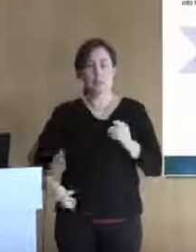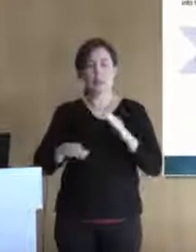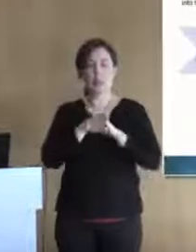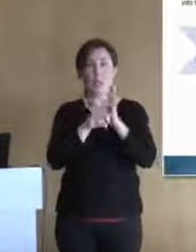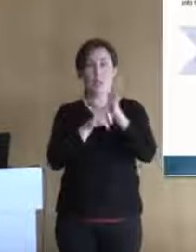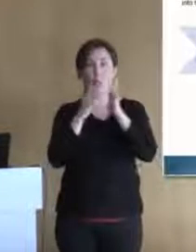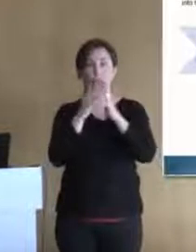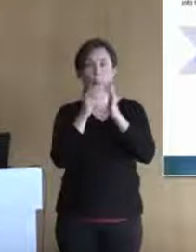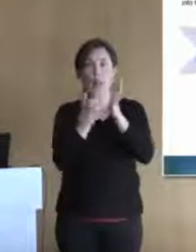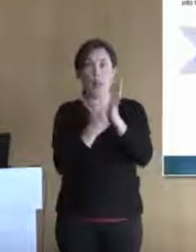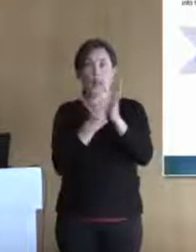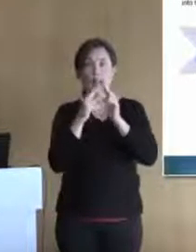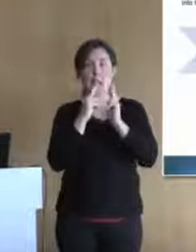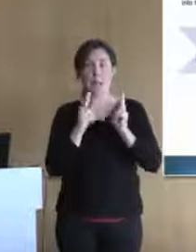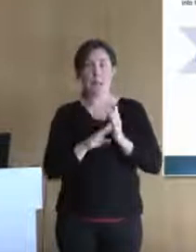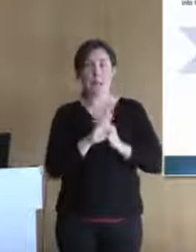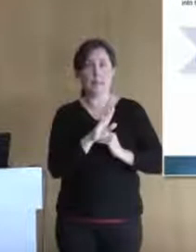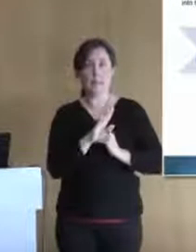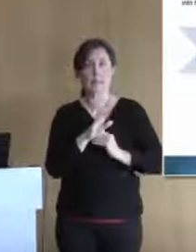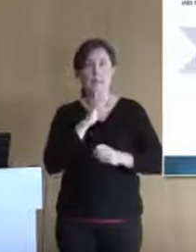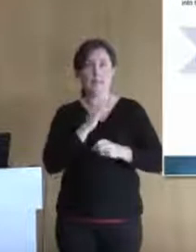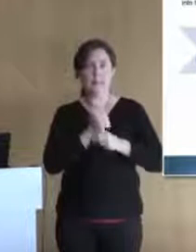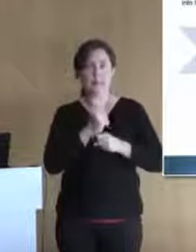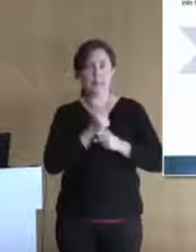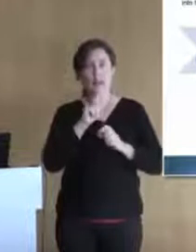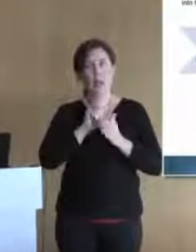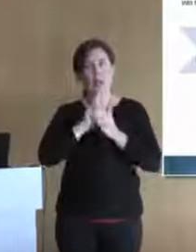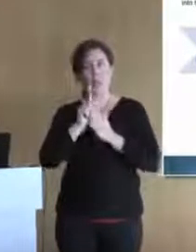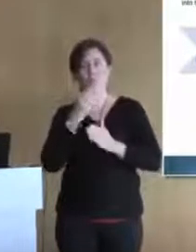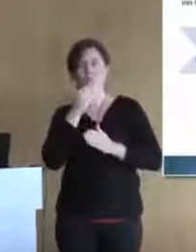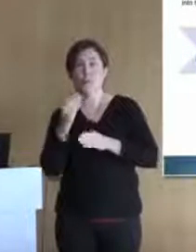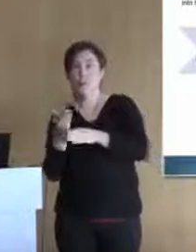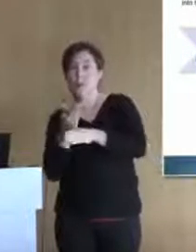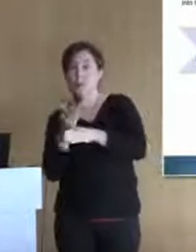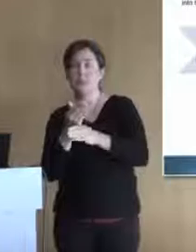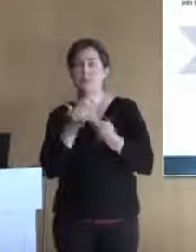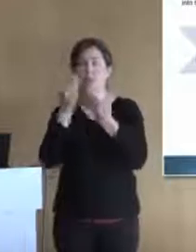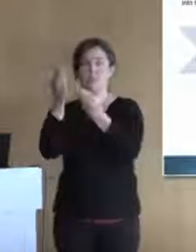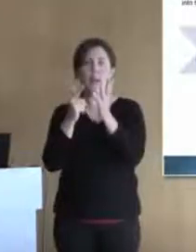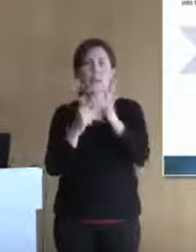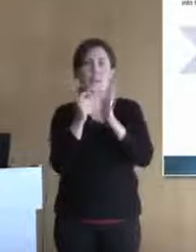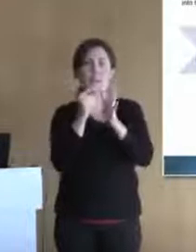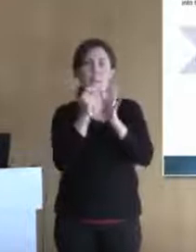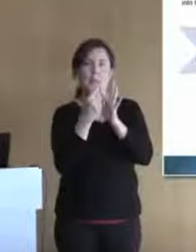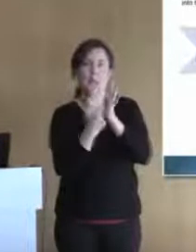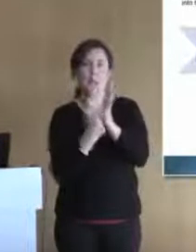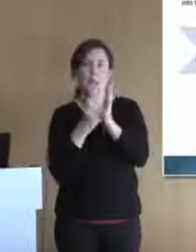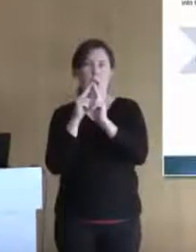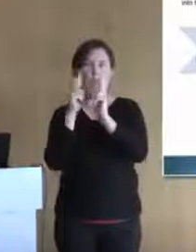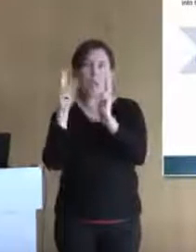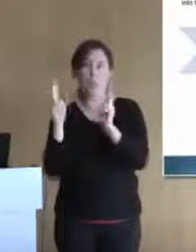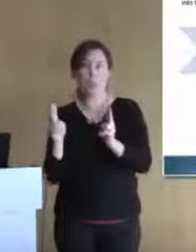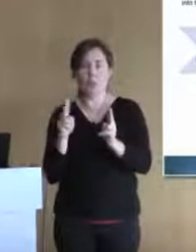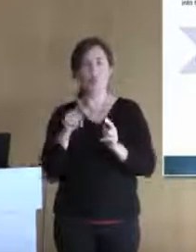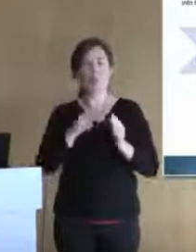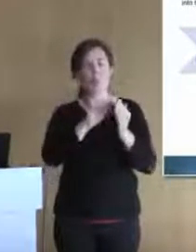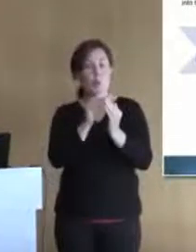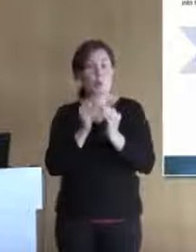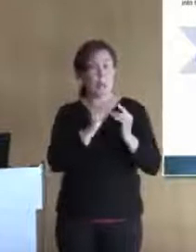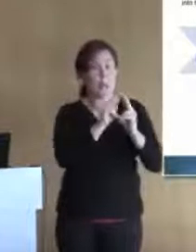organisations and public housing, and that's in Parliament right now. It's passed the lower house, and it's in the